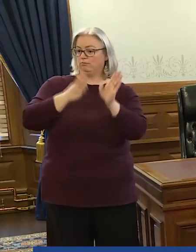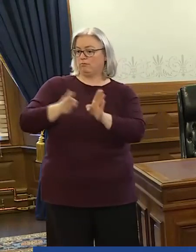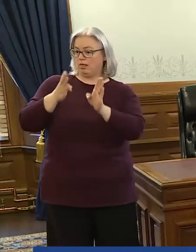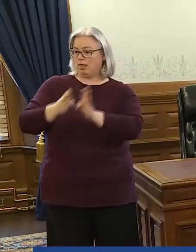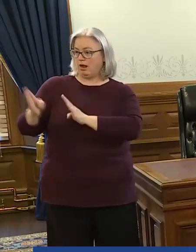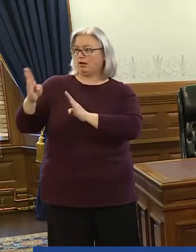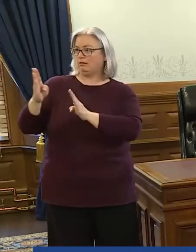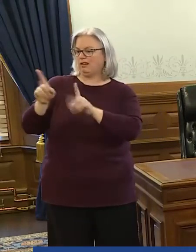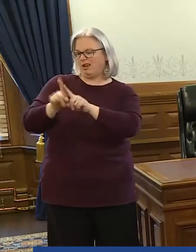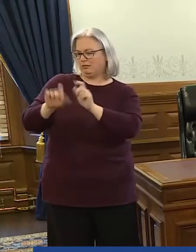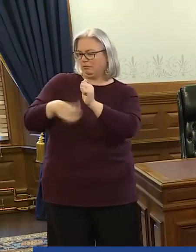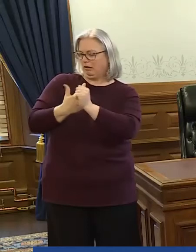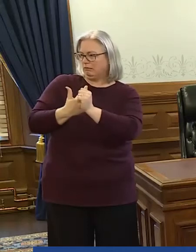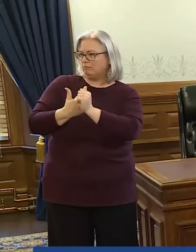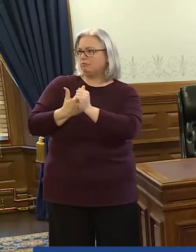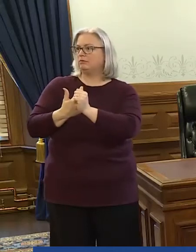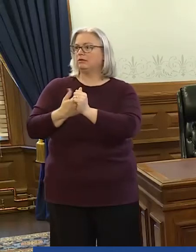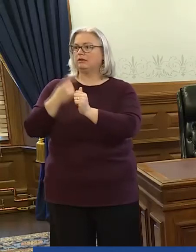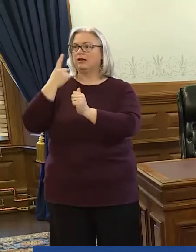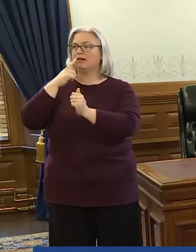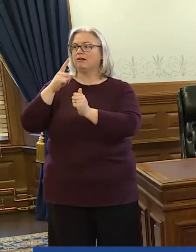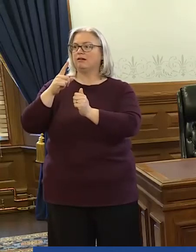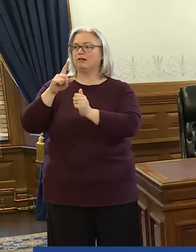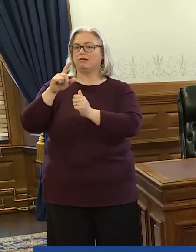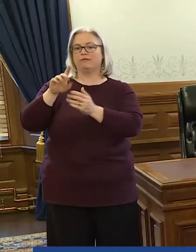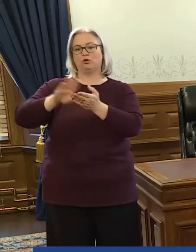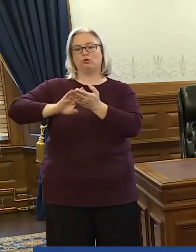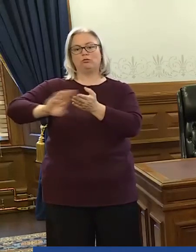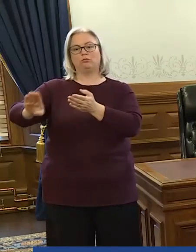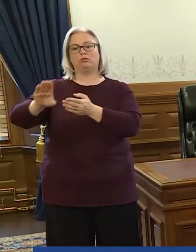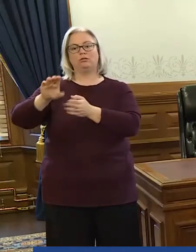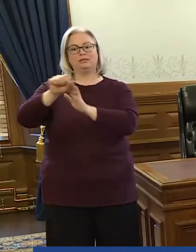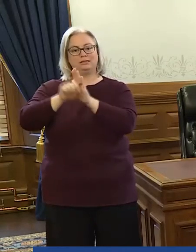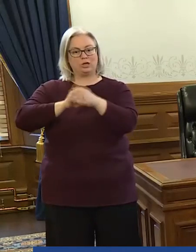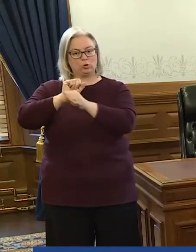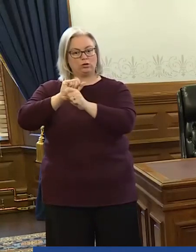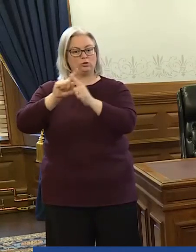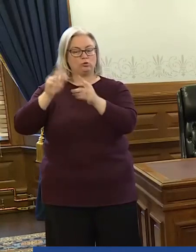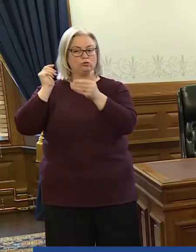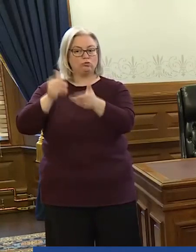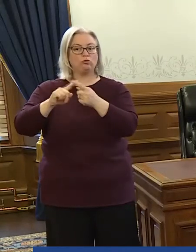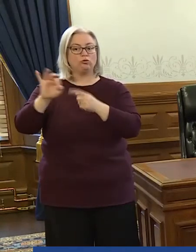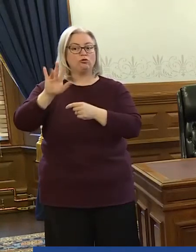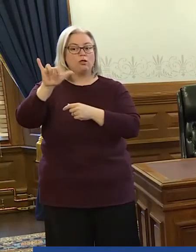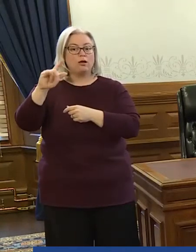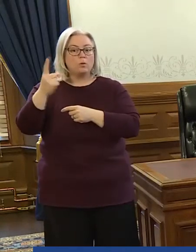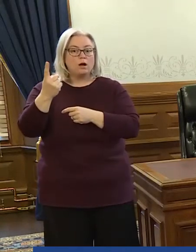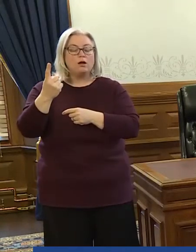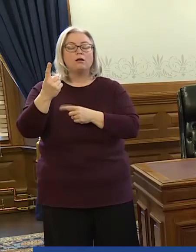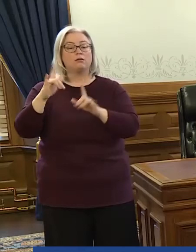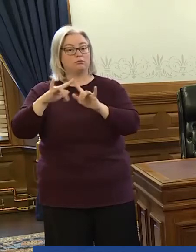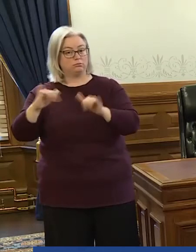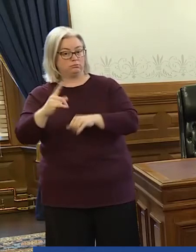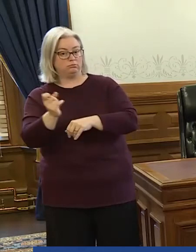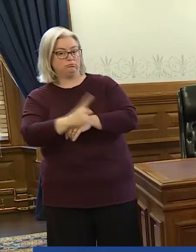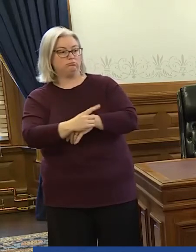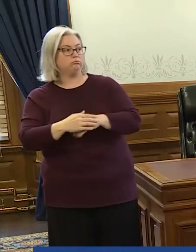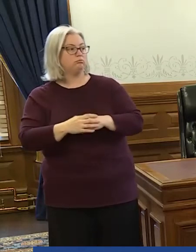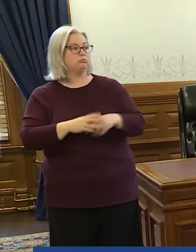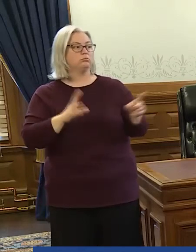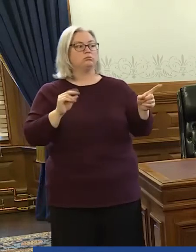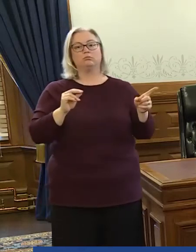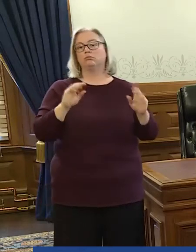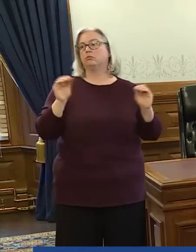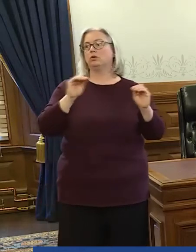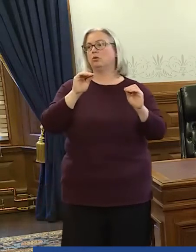for, as a contingency, furloughing state workers? We get closer to July 1 and so forth. No,